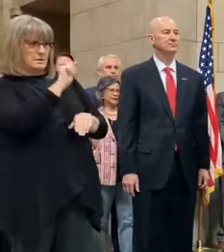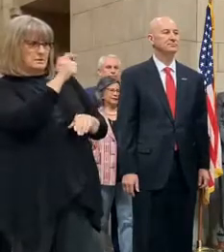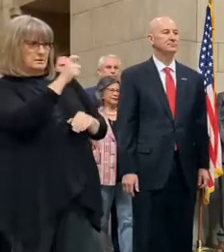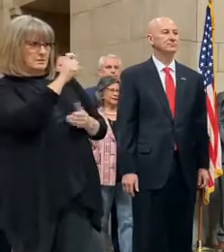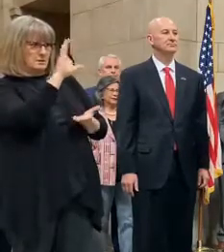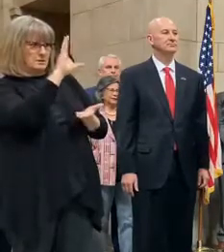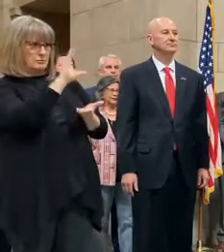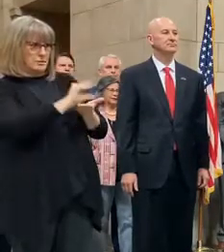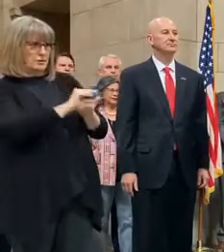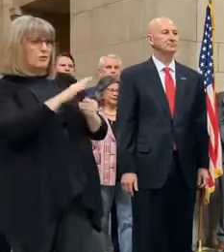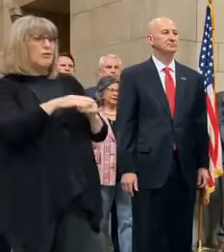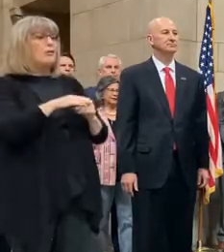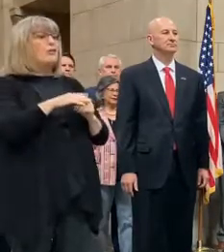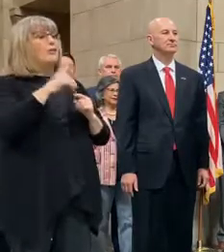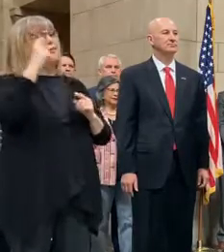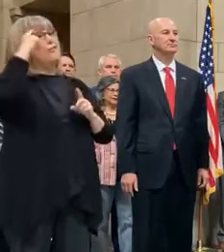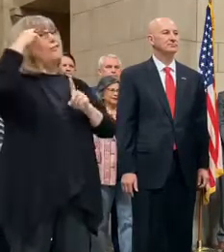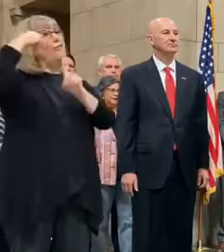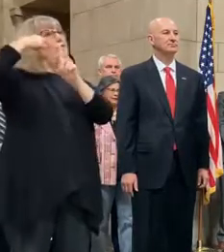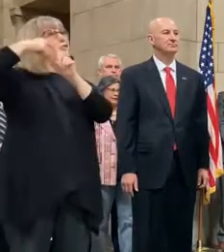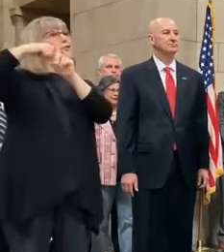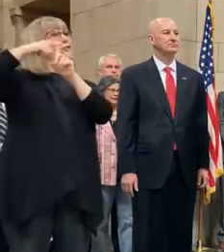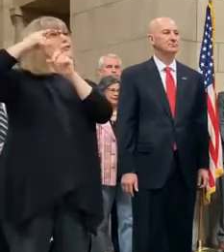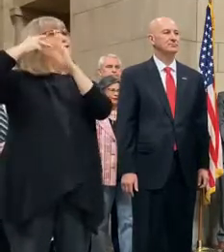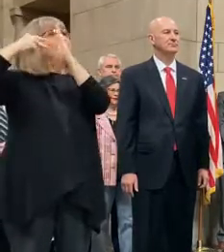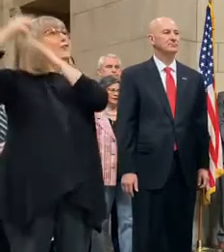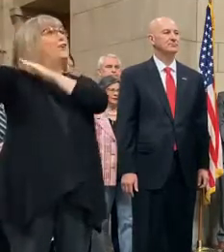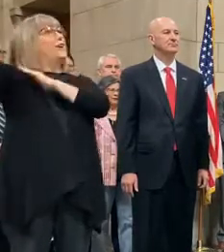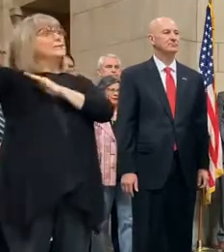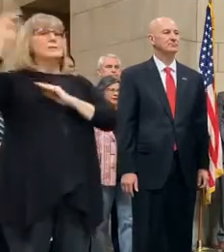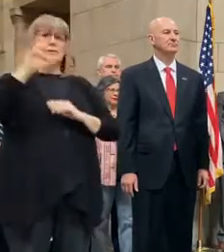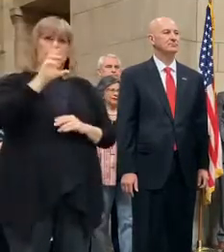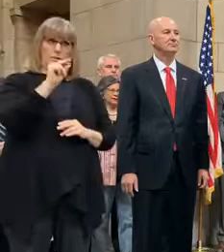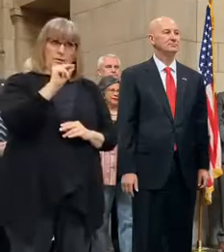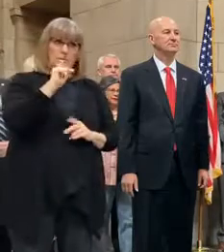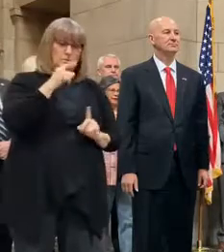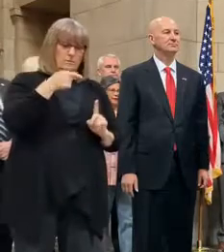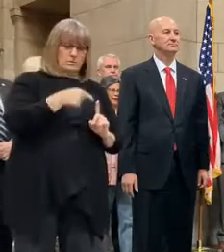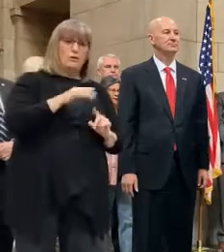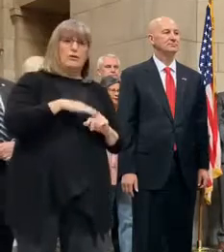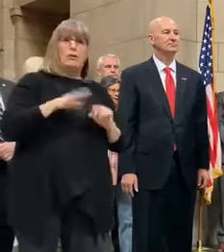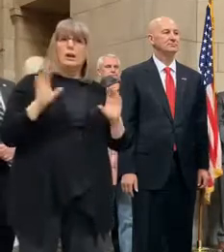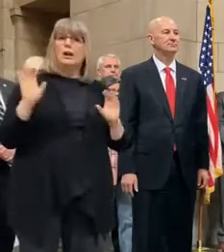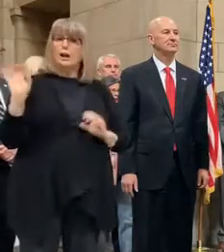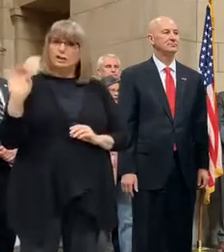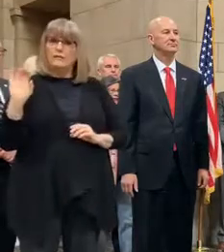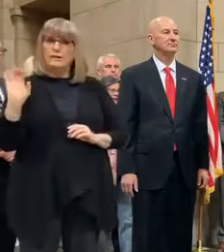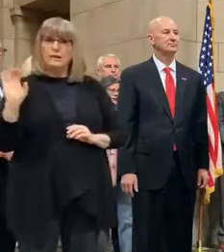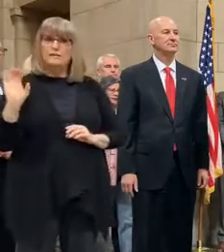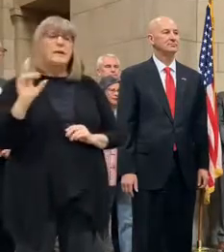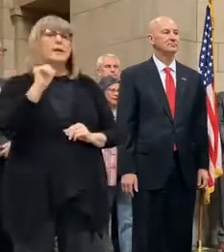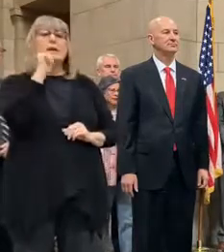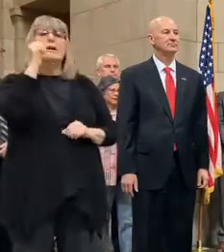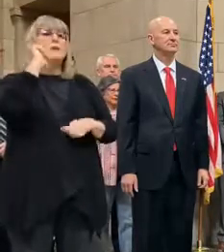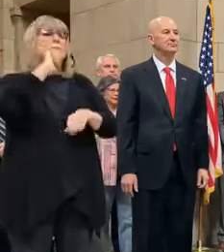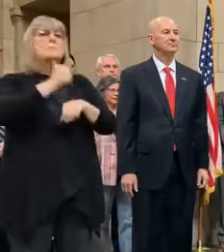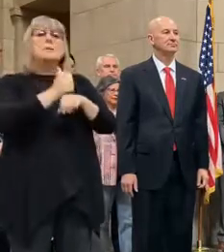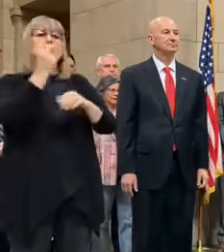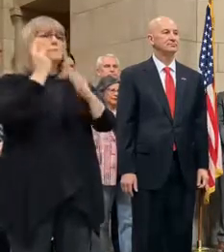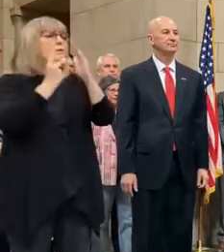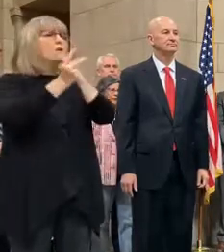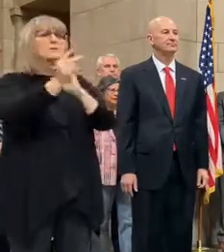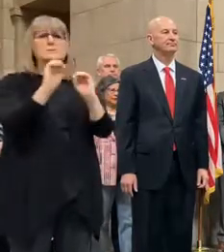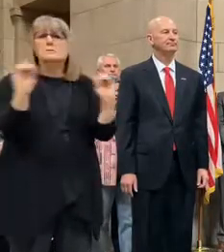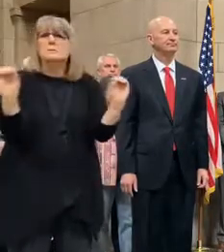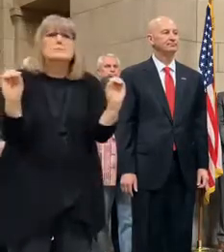rosy forecasts? Quite the contrary. It's based on very conservative forecasts, but it's not based on forecasts at all. It's based upon 8 years